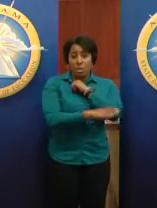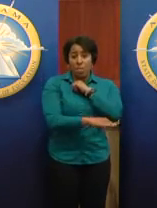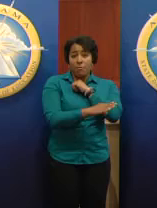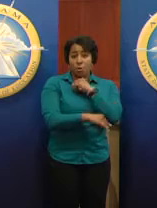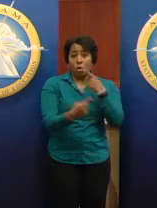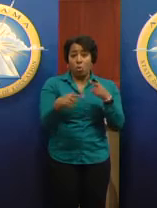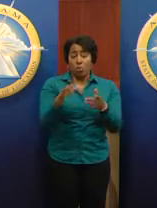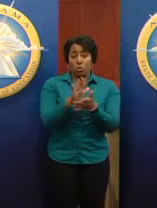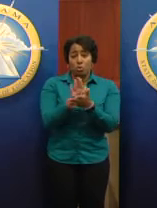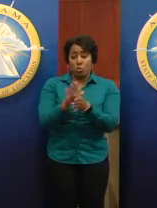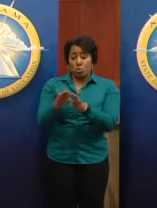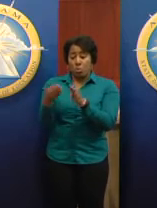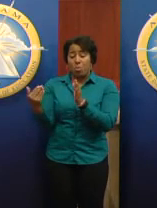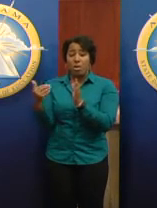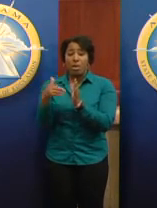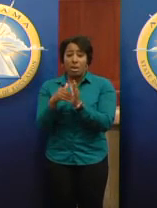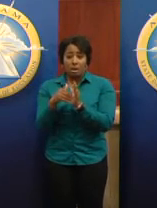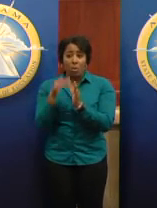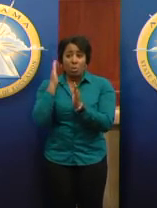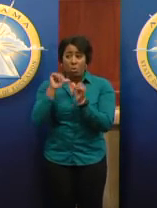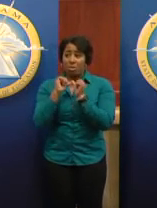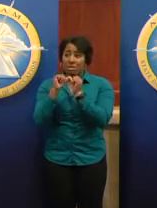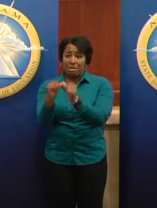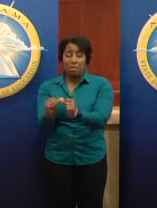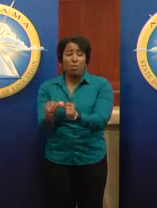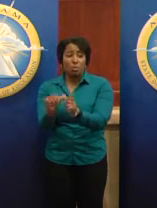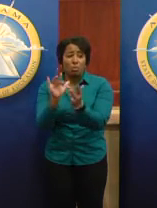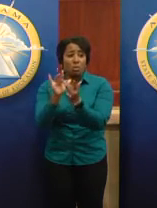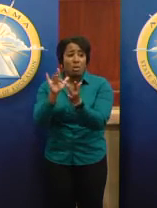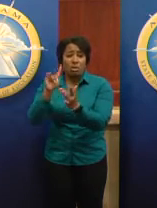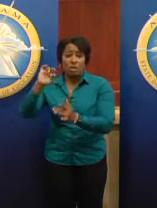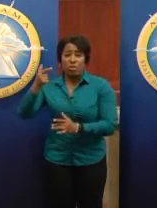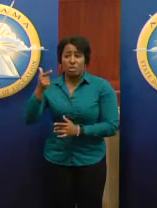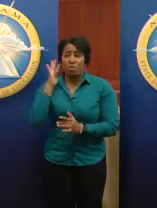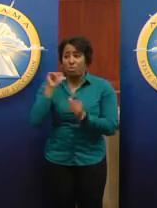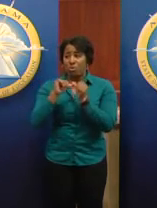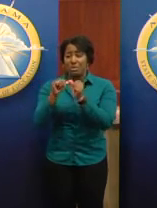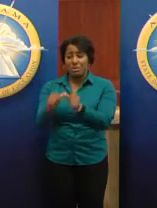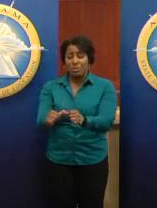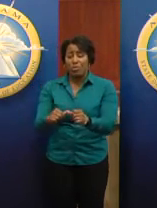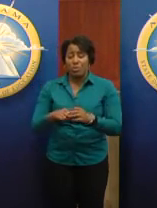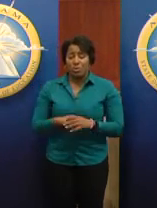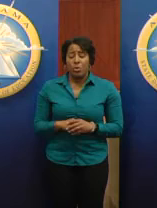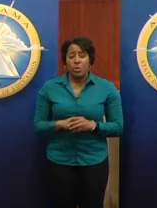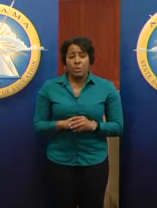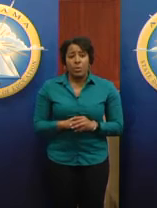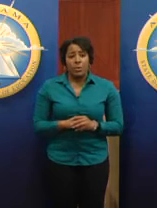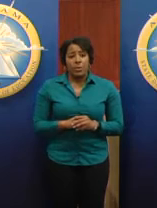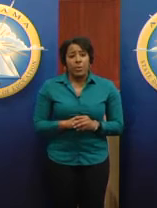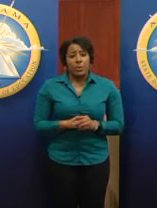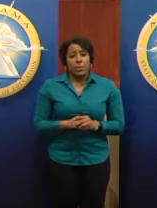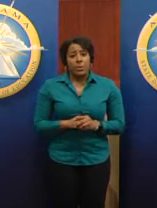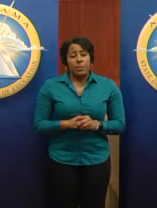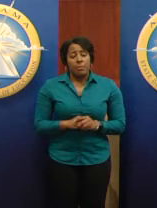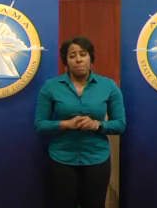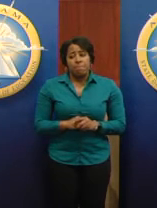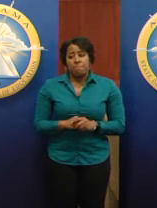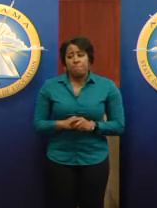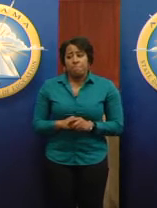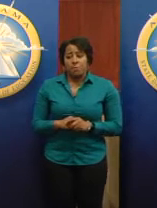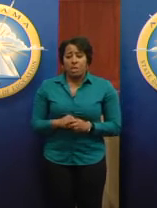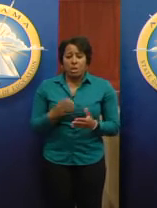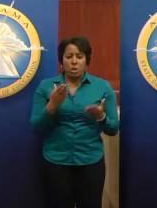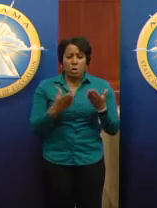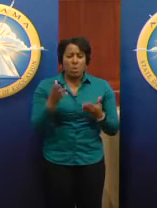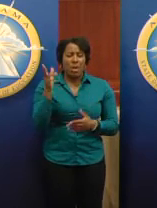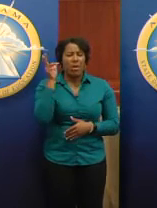reopening, that function remains unchanged. We will continue to do contact tracing. And we have, as you may have